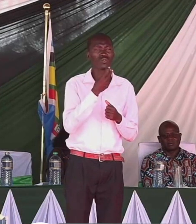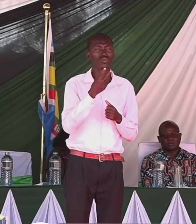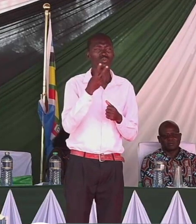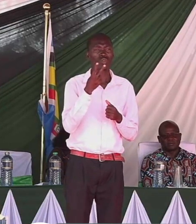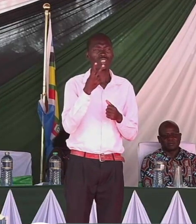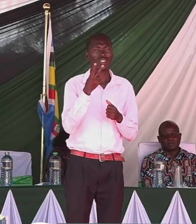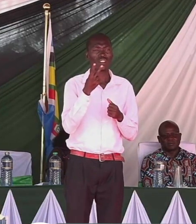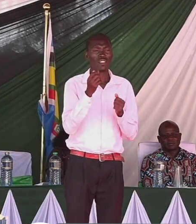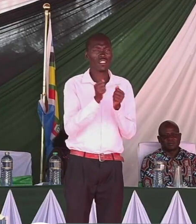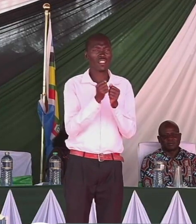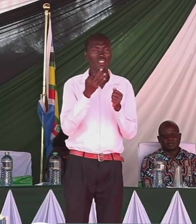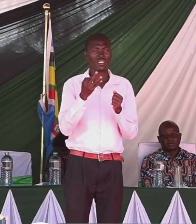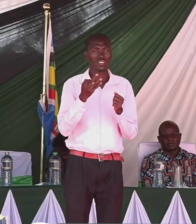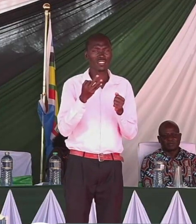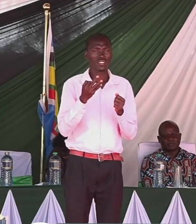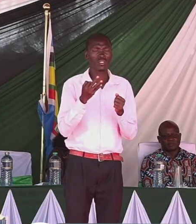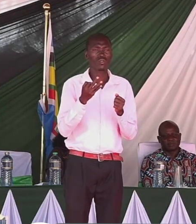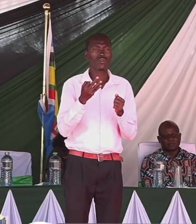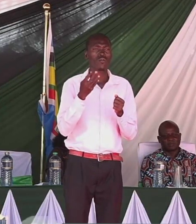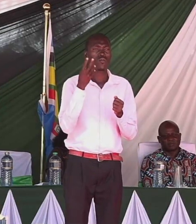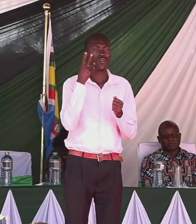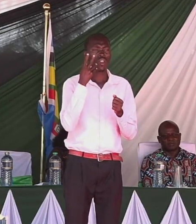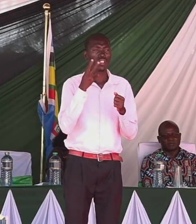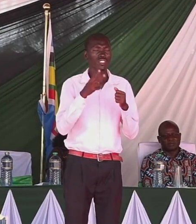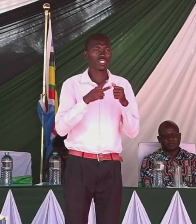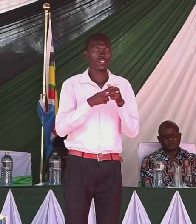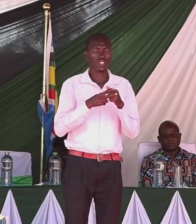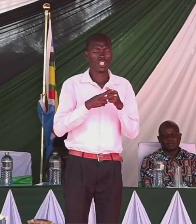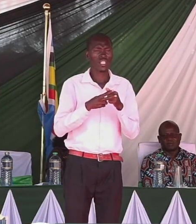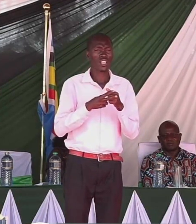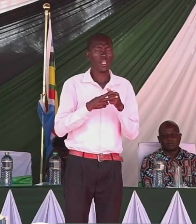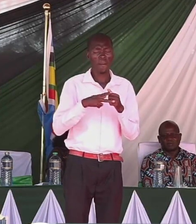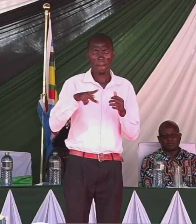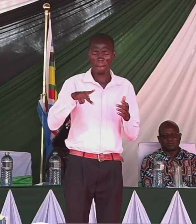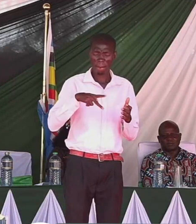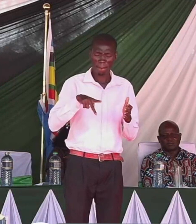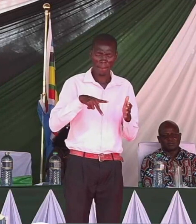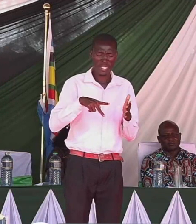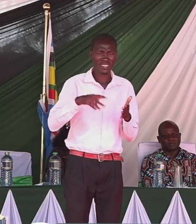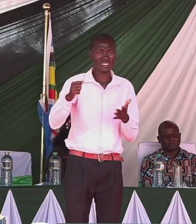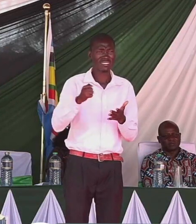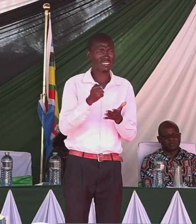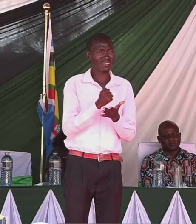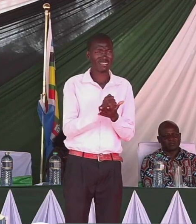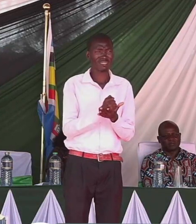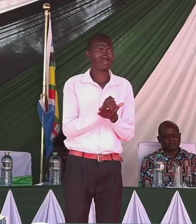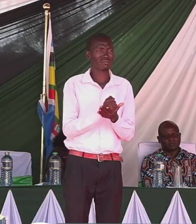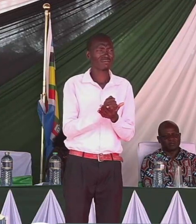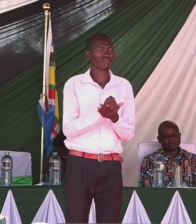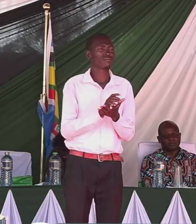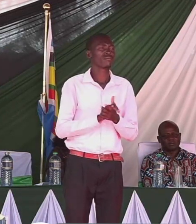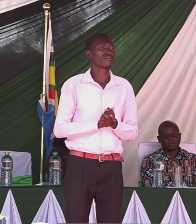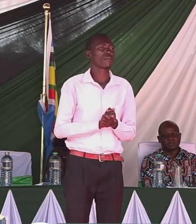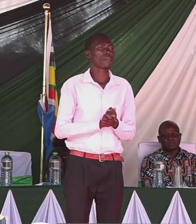teachers, a total of 407 in permanent and pensionable terms.